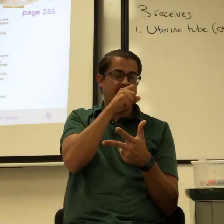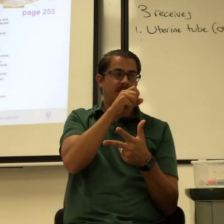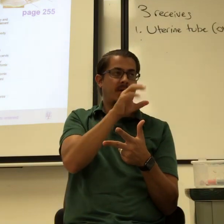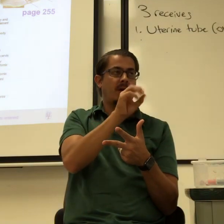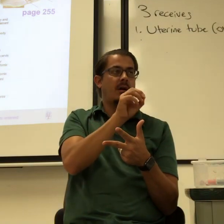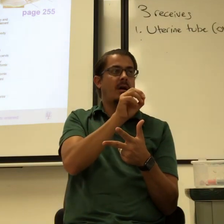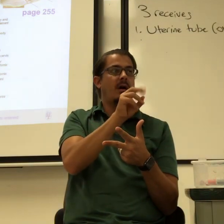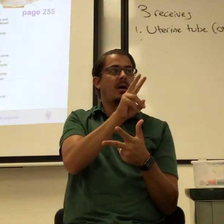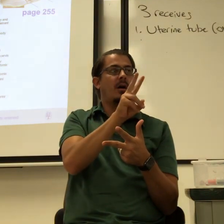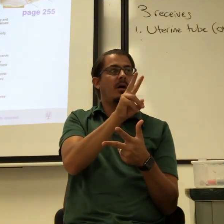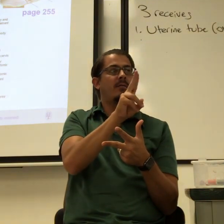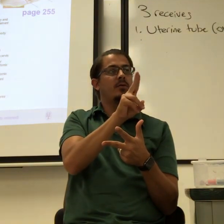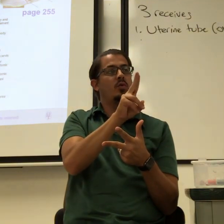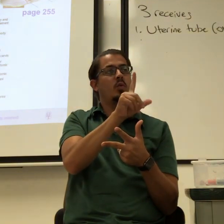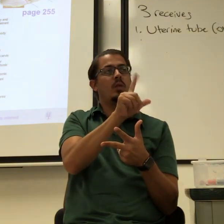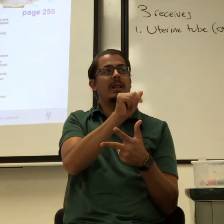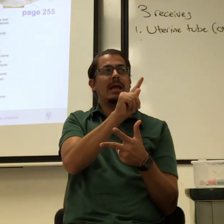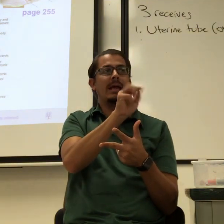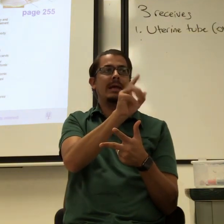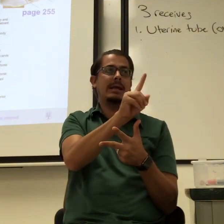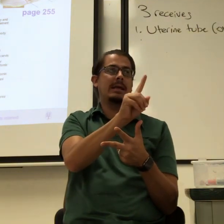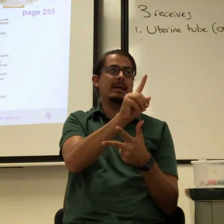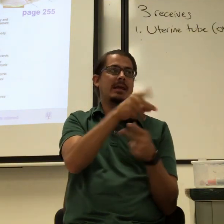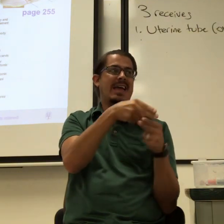an ovulated